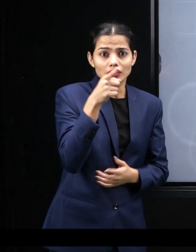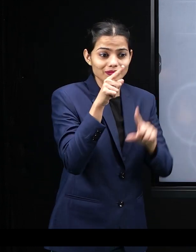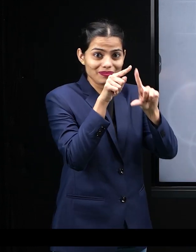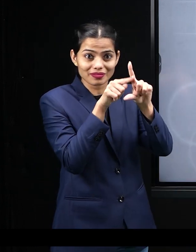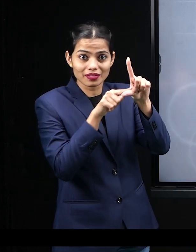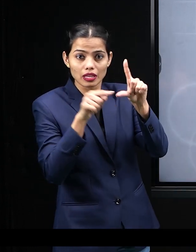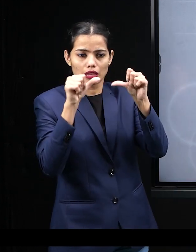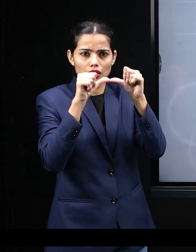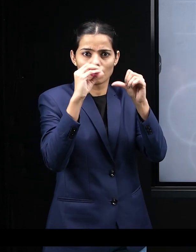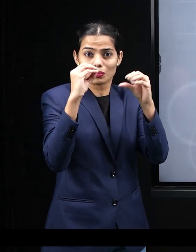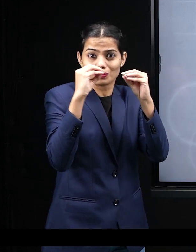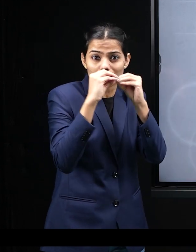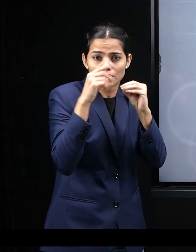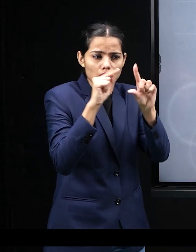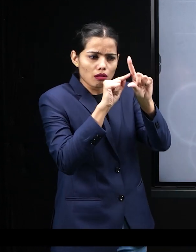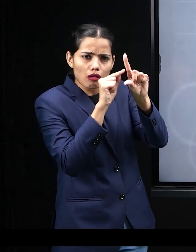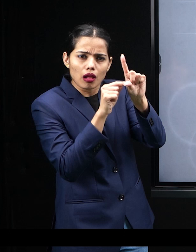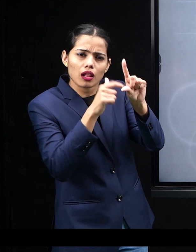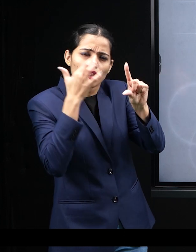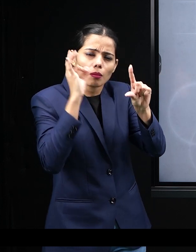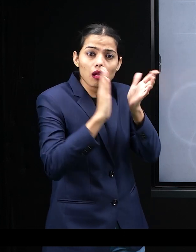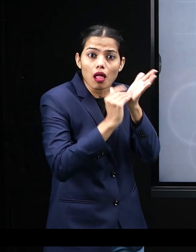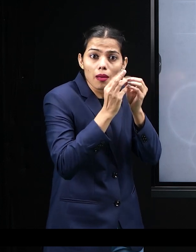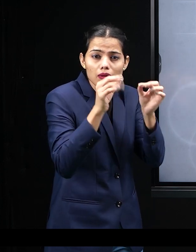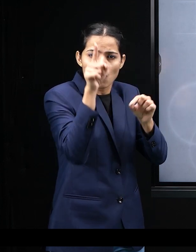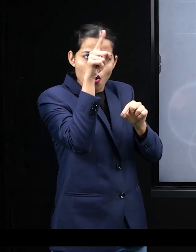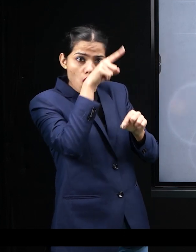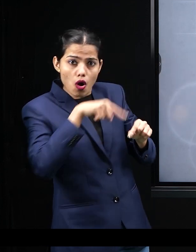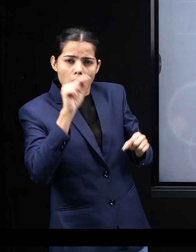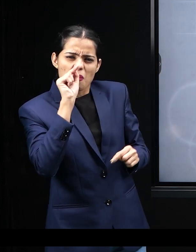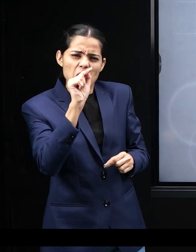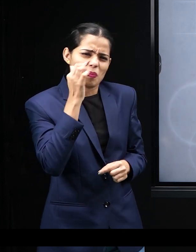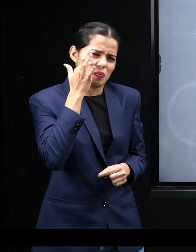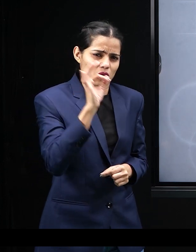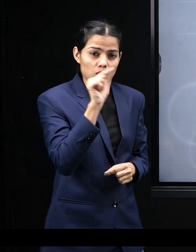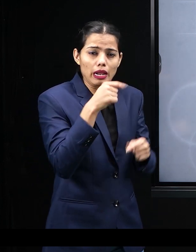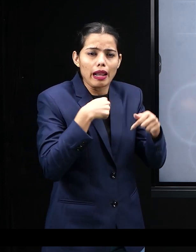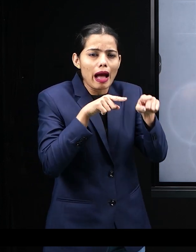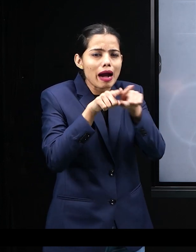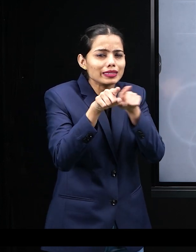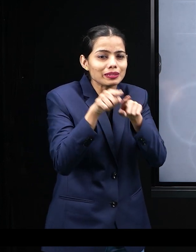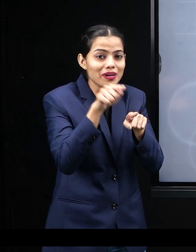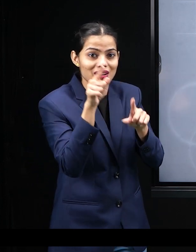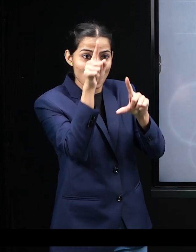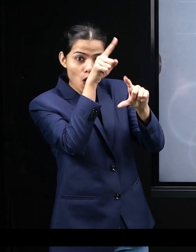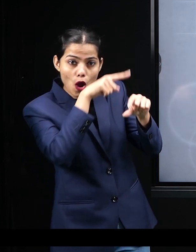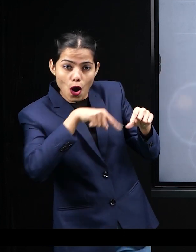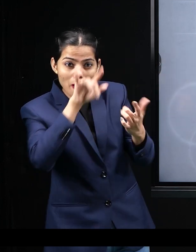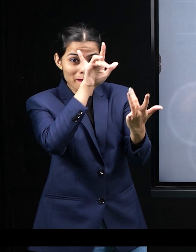Likewise, angle AOB is the angle subtended by chord AB at point O.